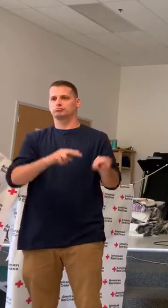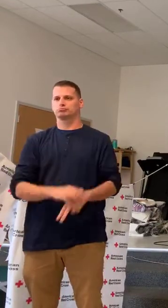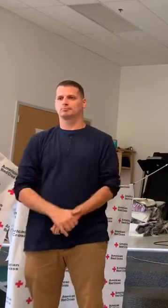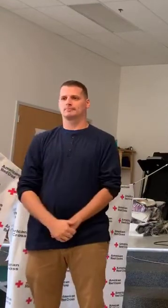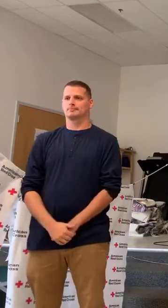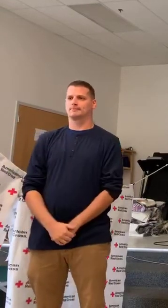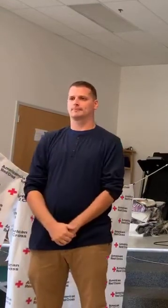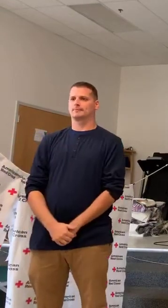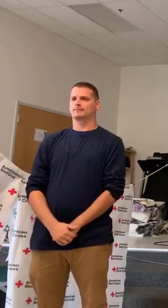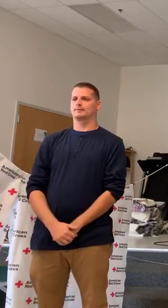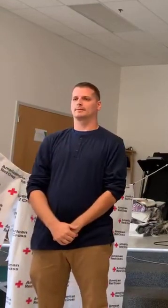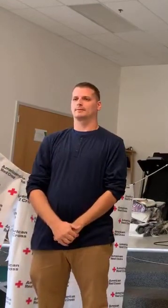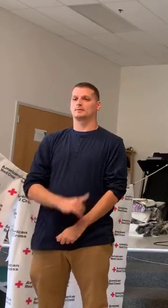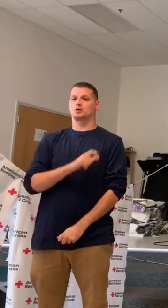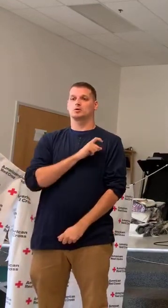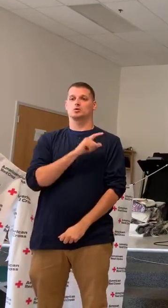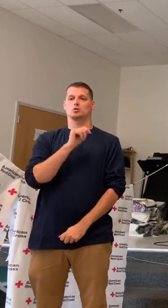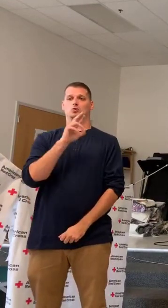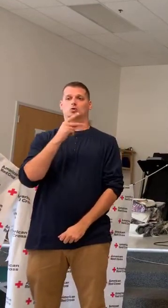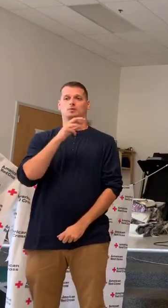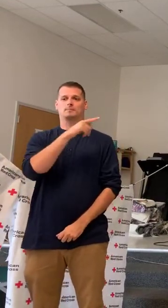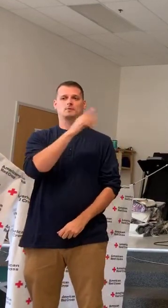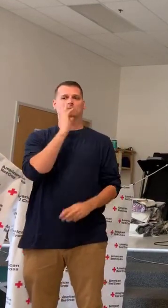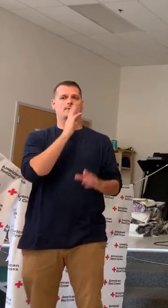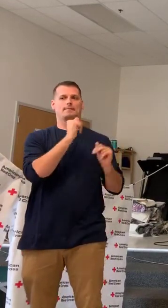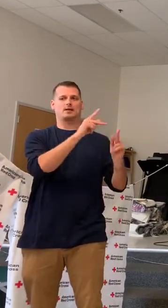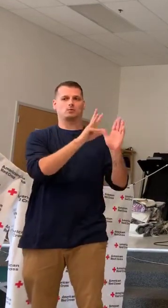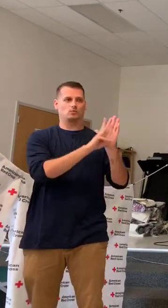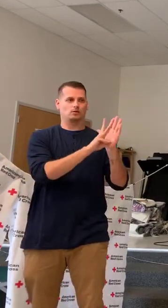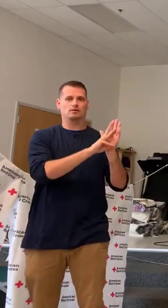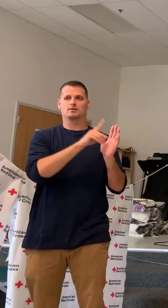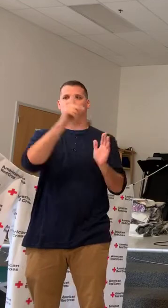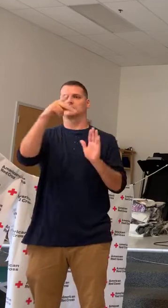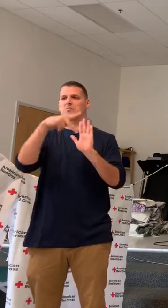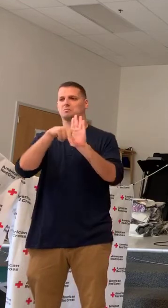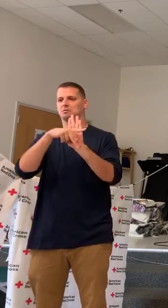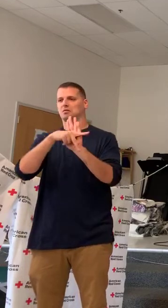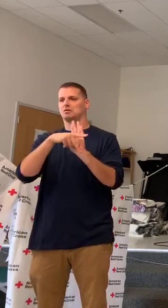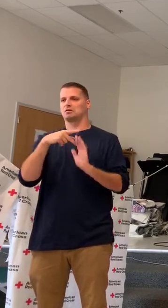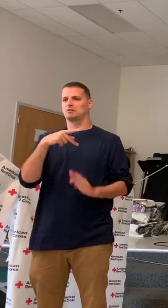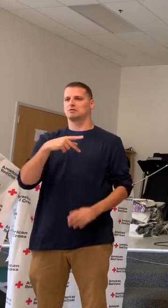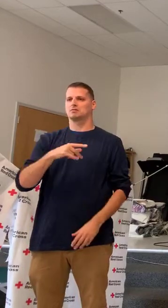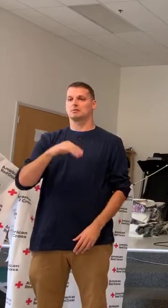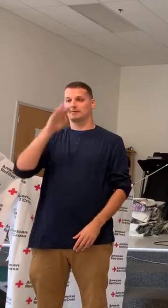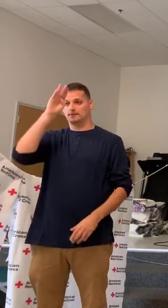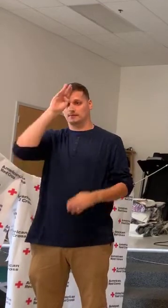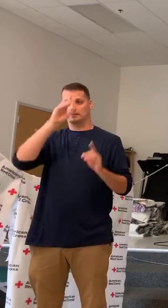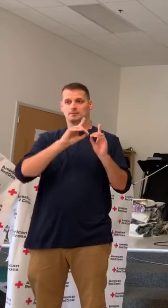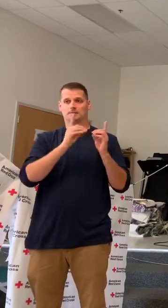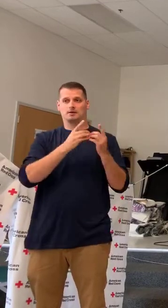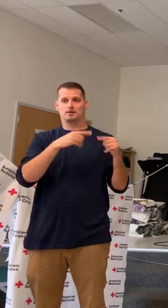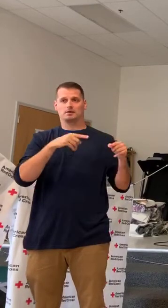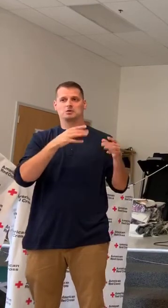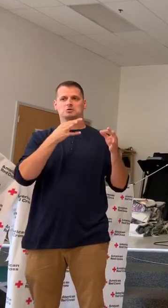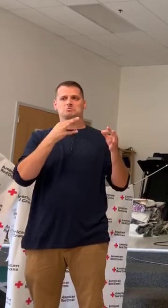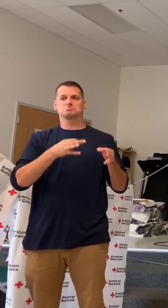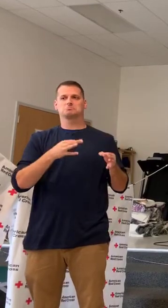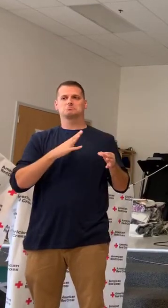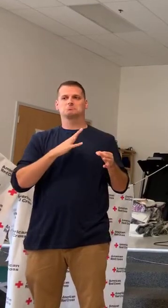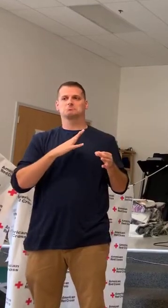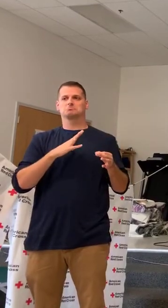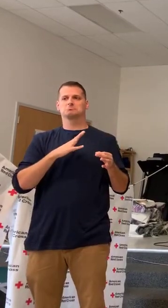is moving to other parts of the state, we will have our security like we normally do at a fire operation. We have law